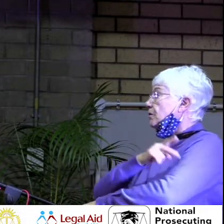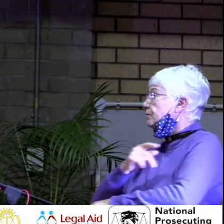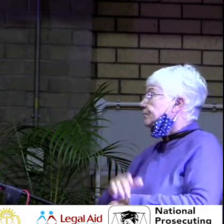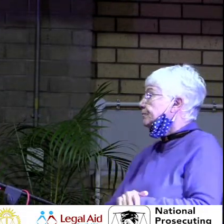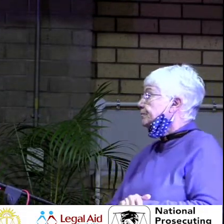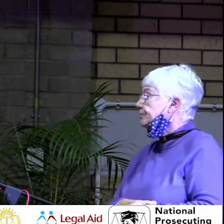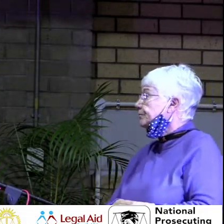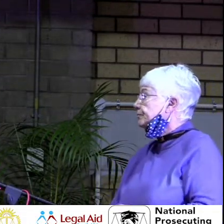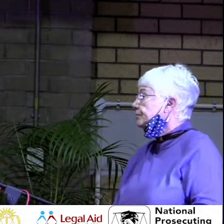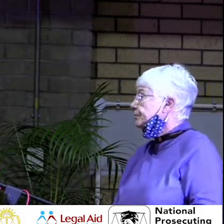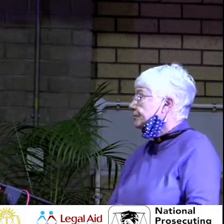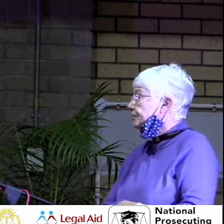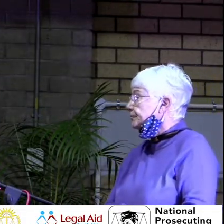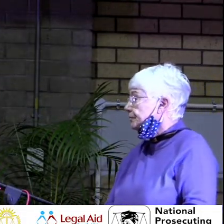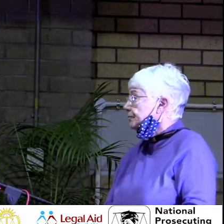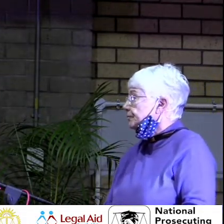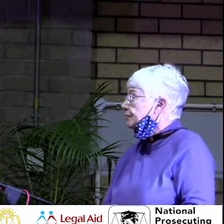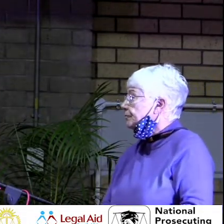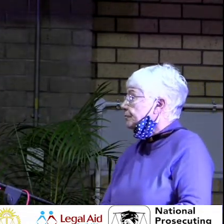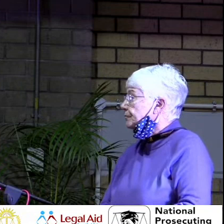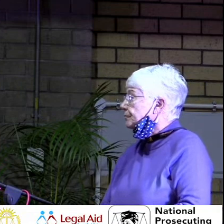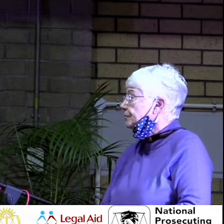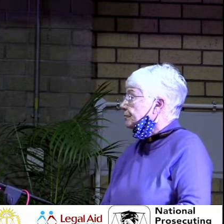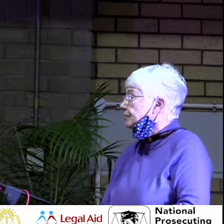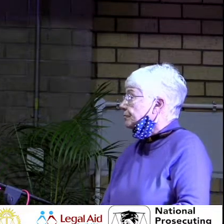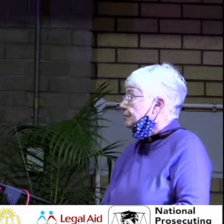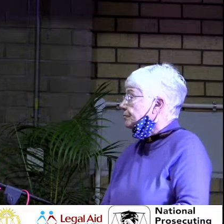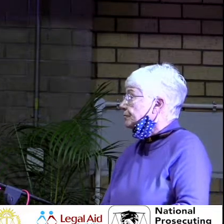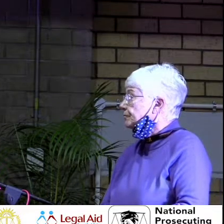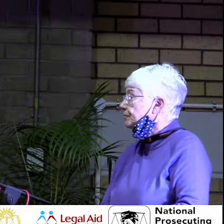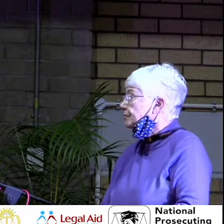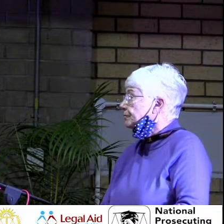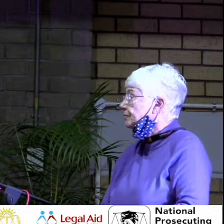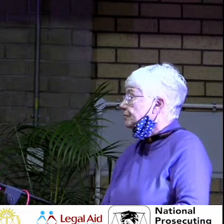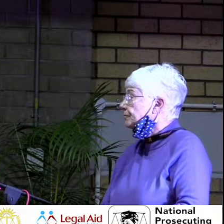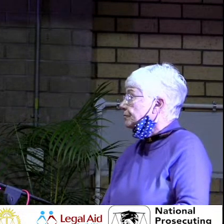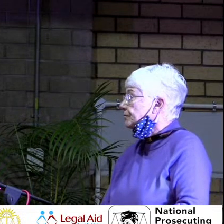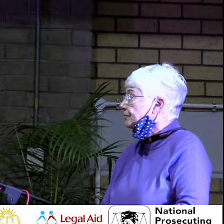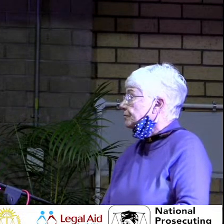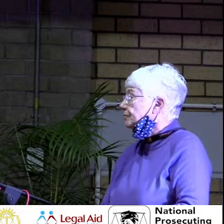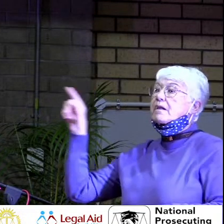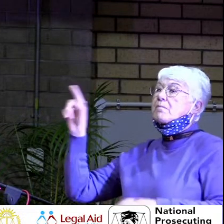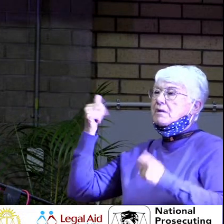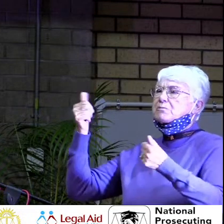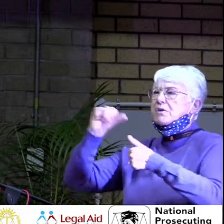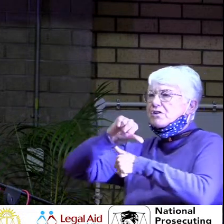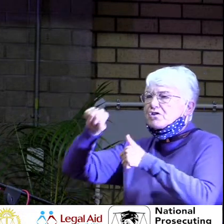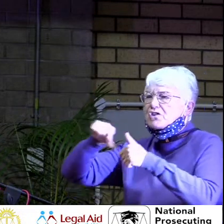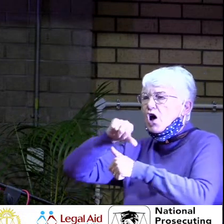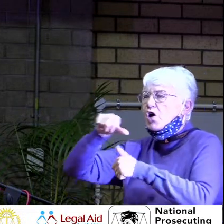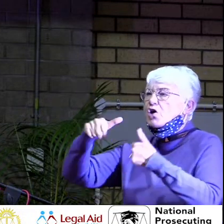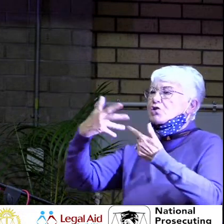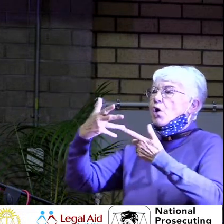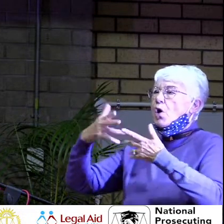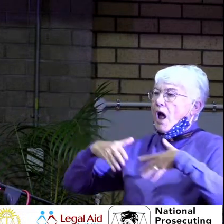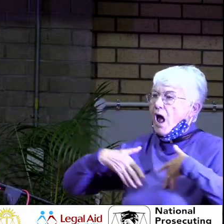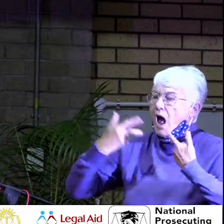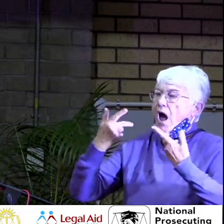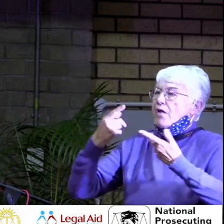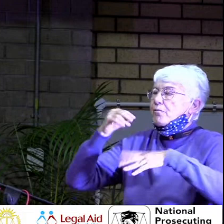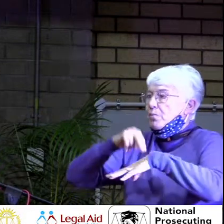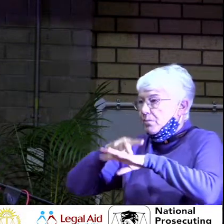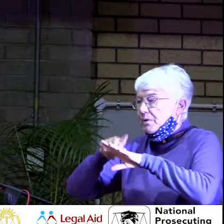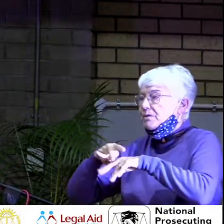available within the precinct for legal, medical, social and psychological help. Lastly, point number 6,